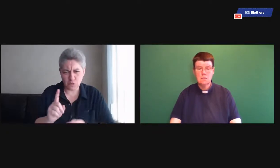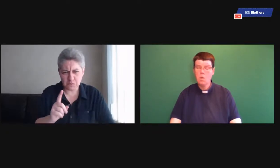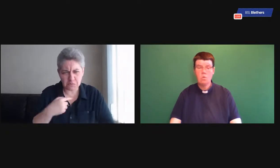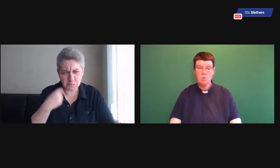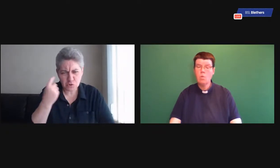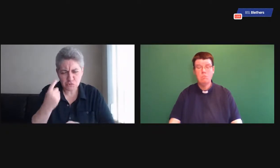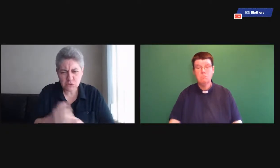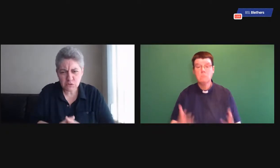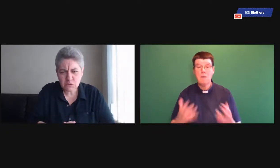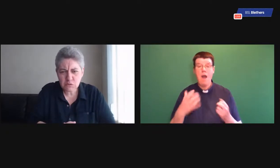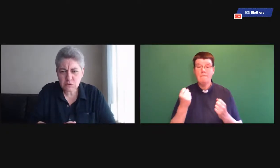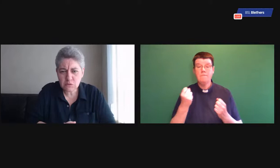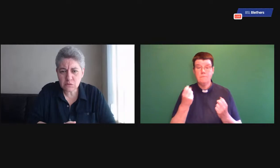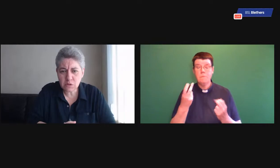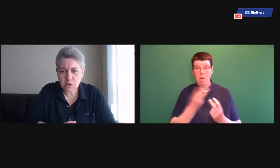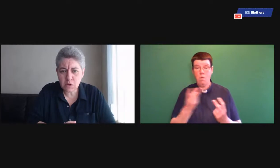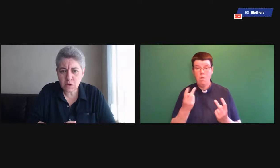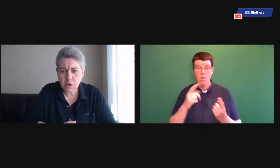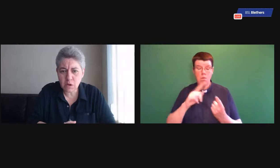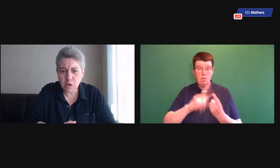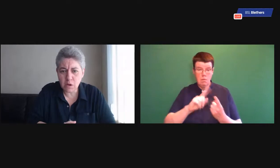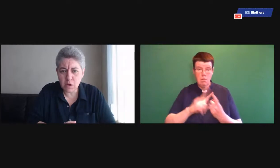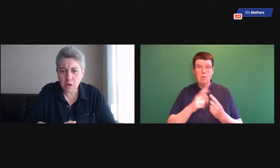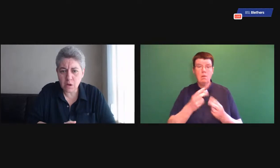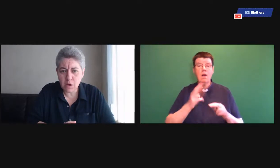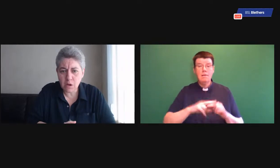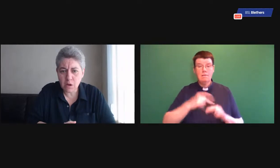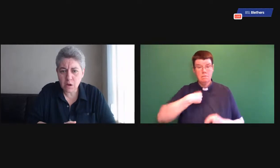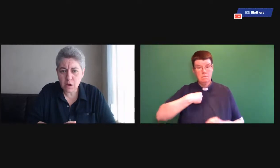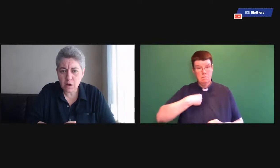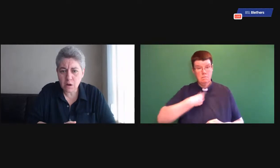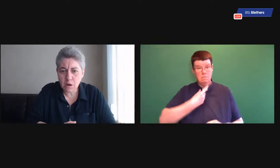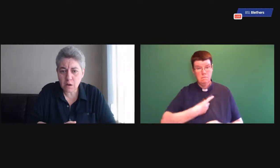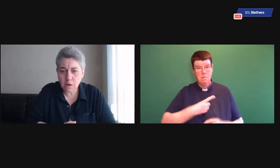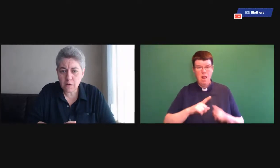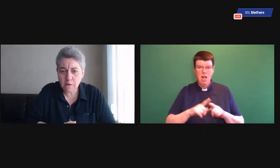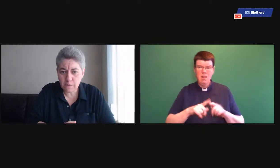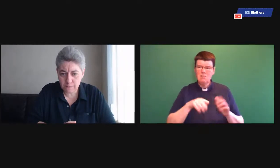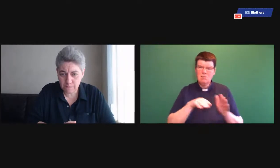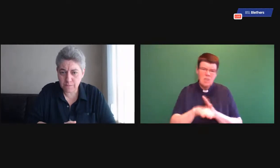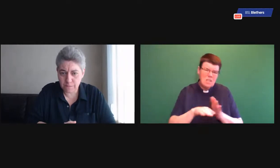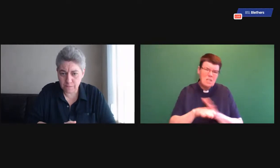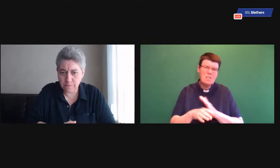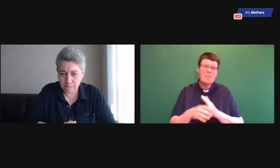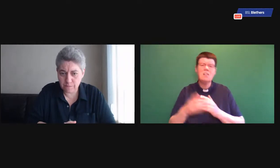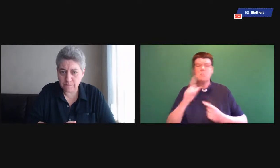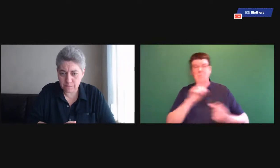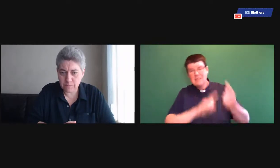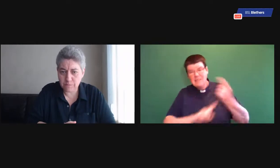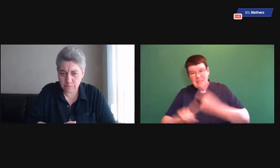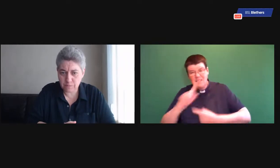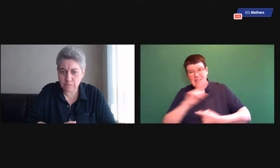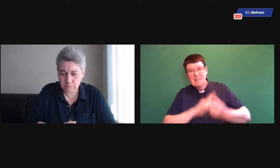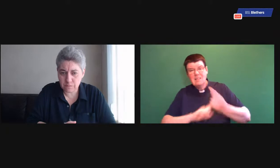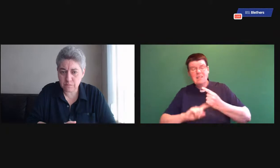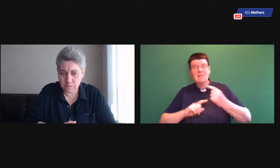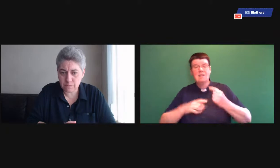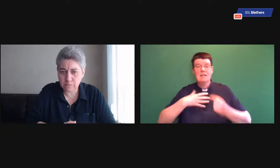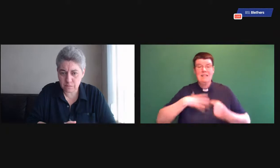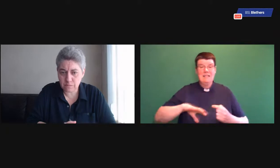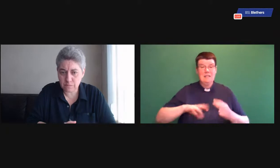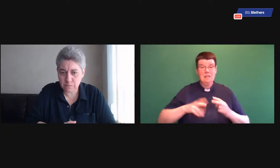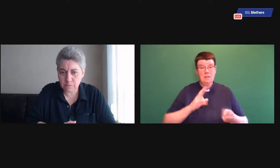the church pay or is it access to work? Well, actually, I have both. If it's like training